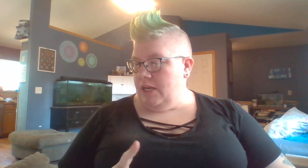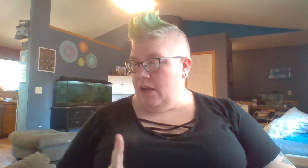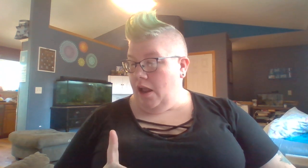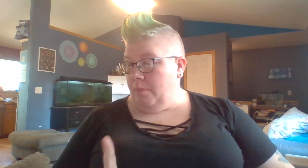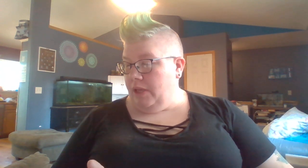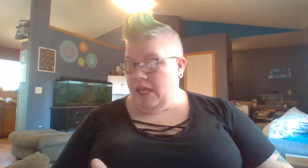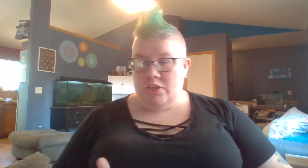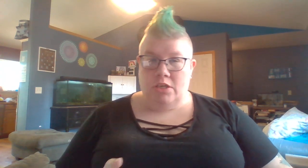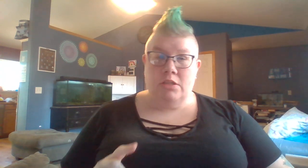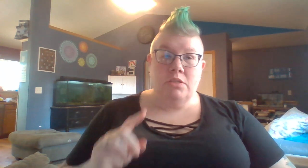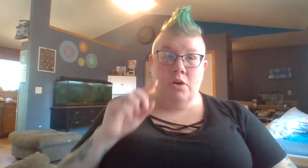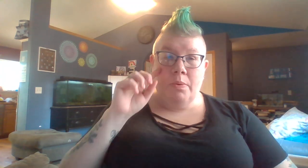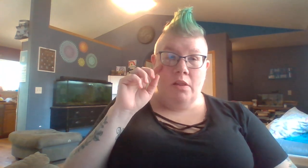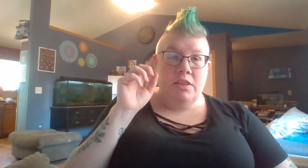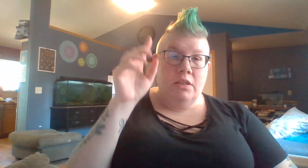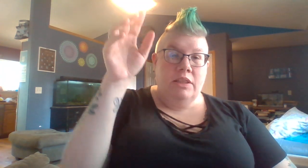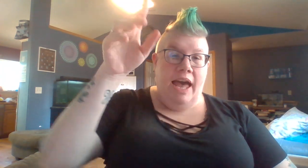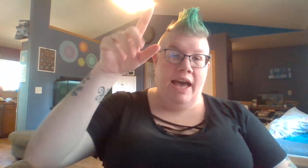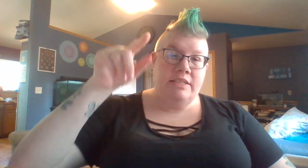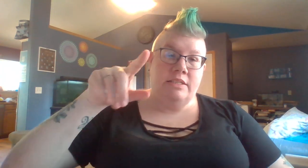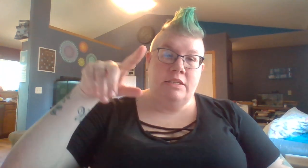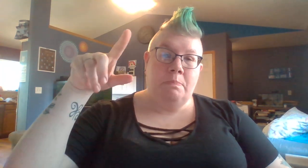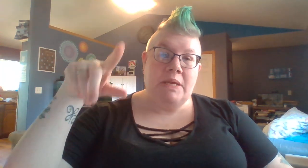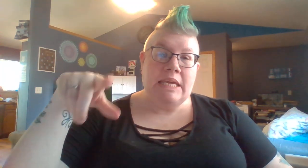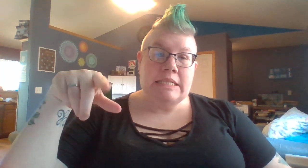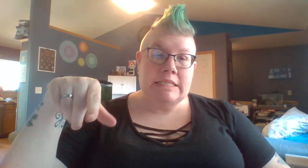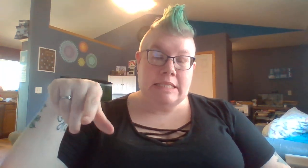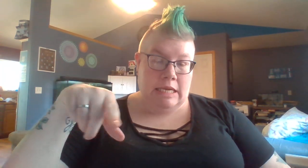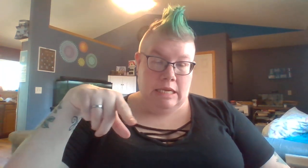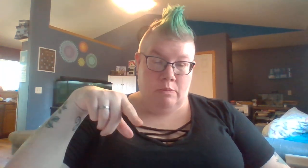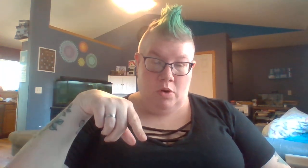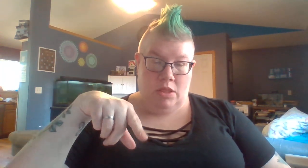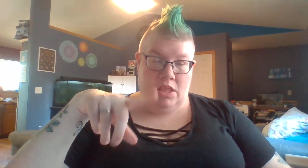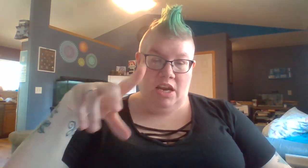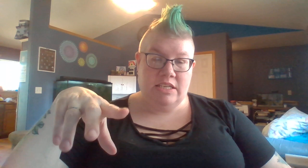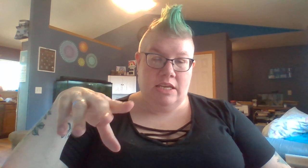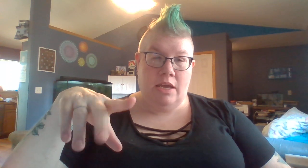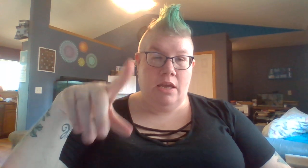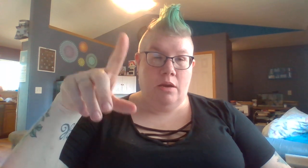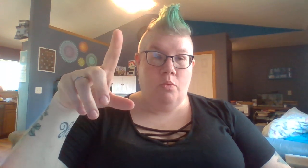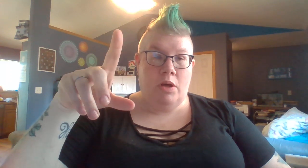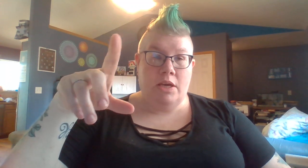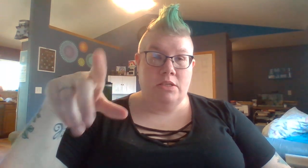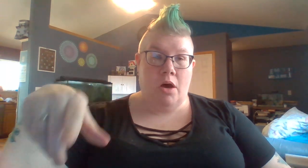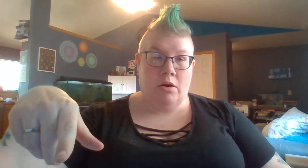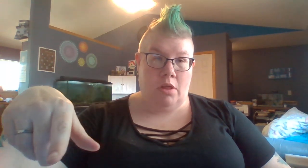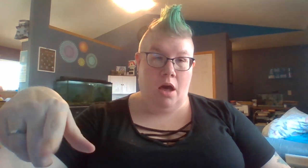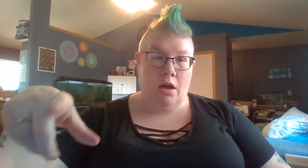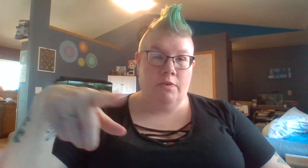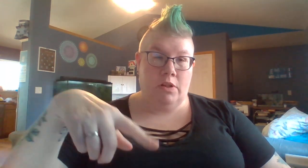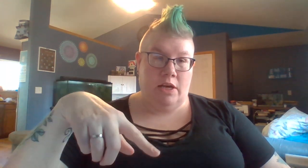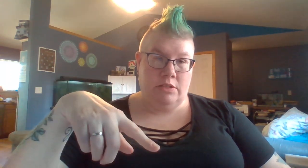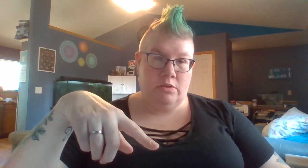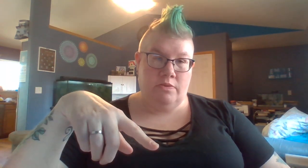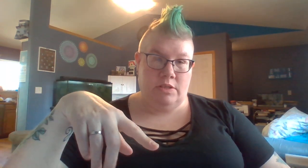an application. So probably the last PC one that I did was Honor Lock for classes over the